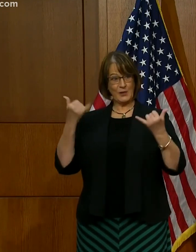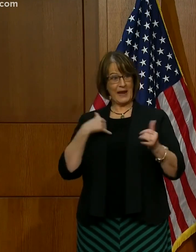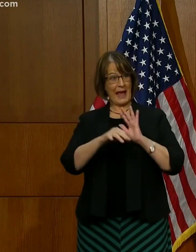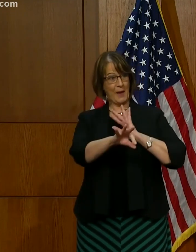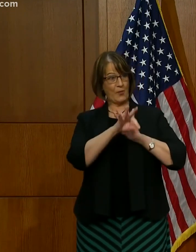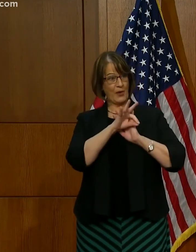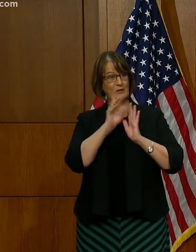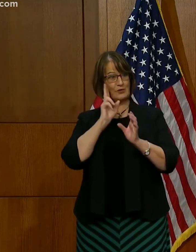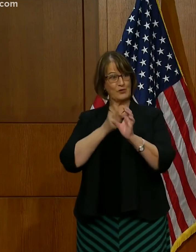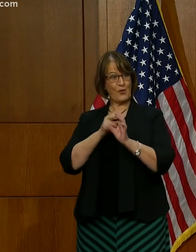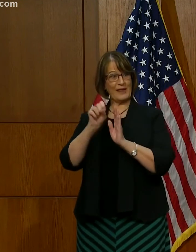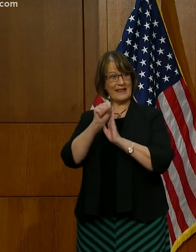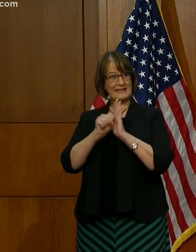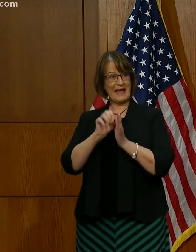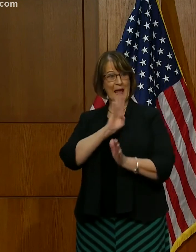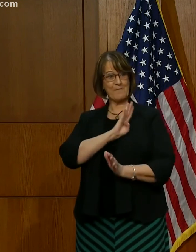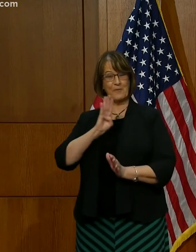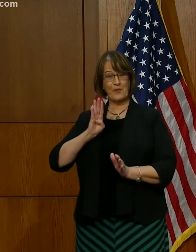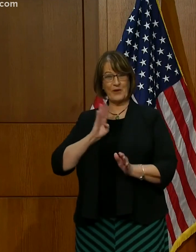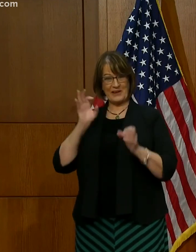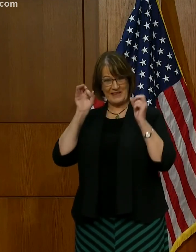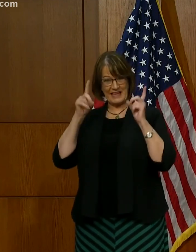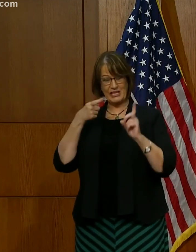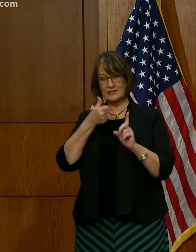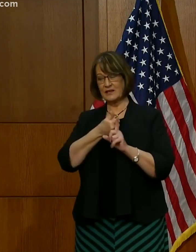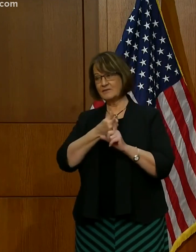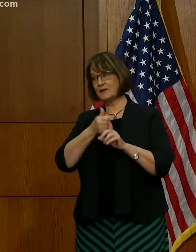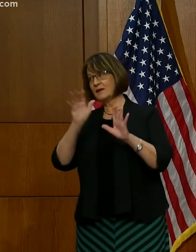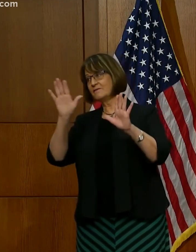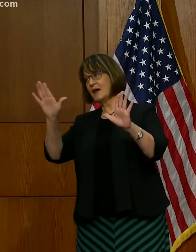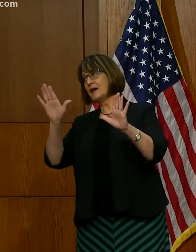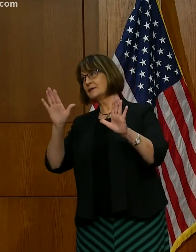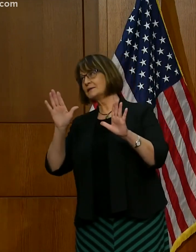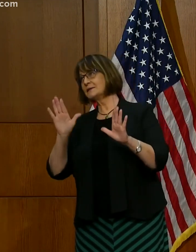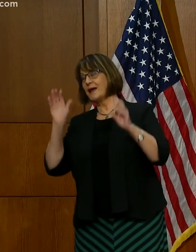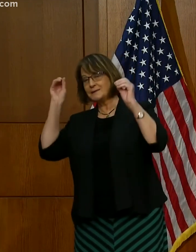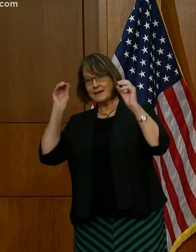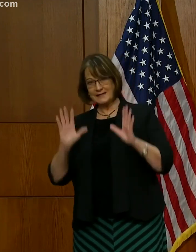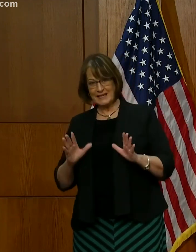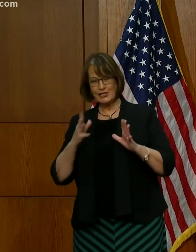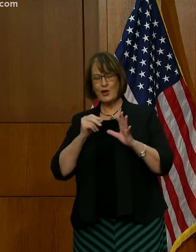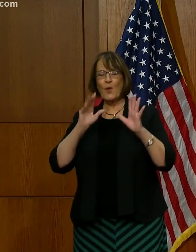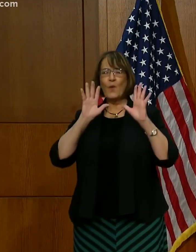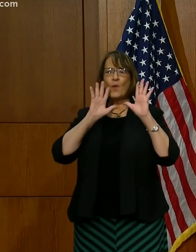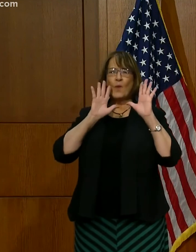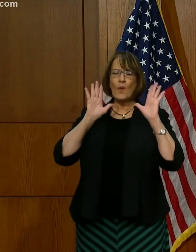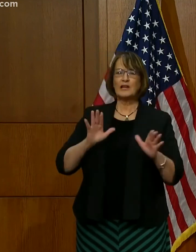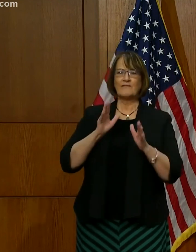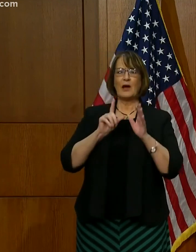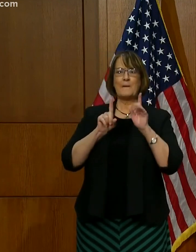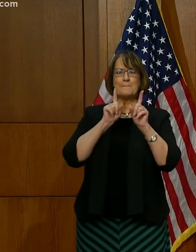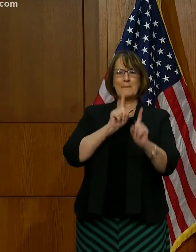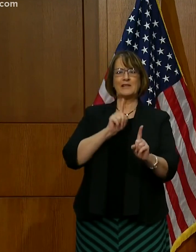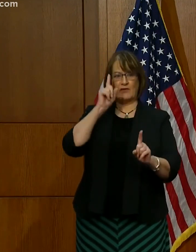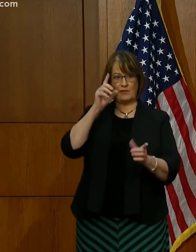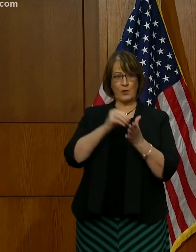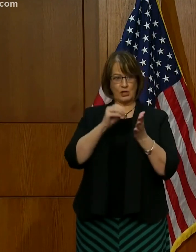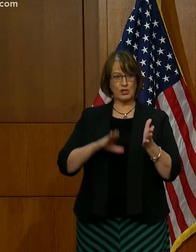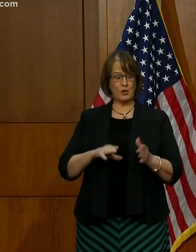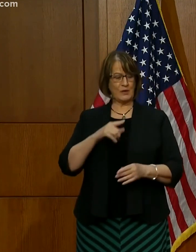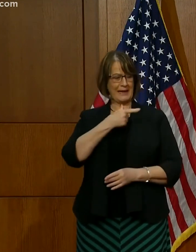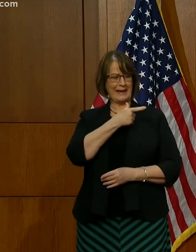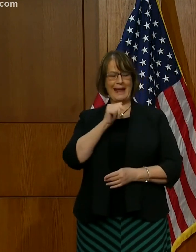Education. He is a fantastic teacher and a tremendous mentor to his students. Anthony understands what this year